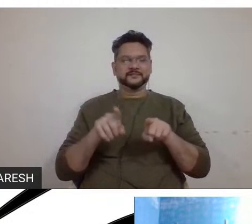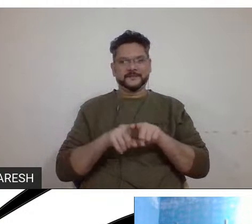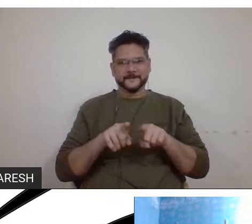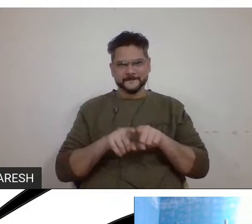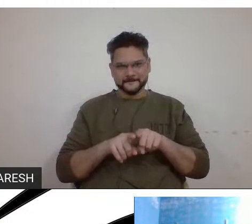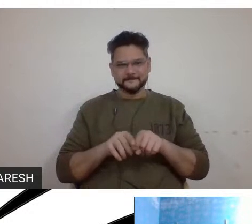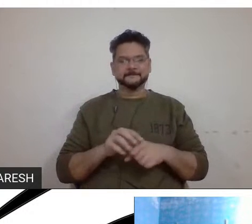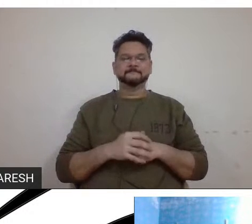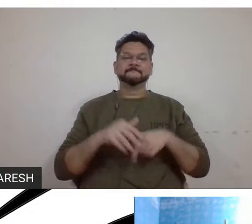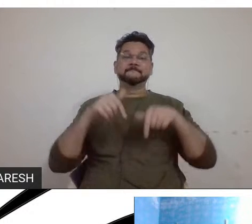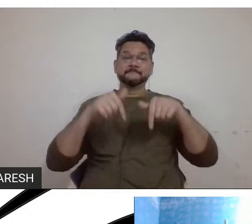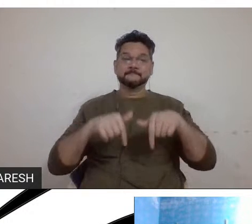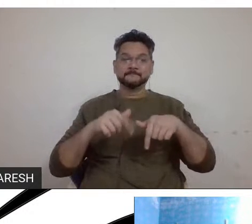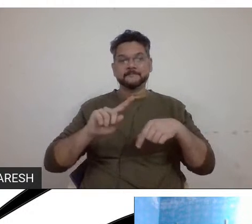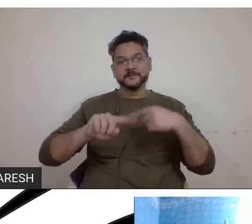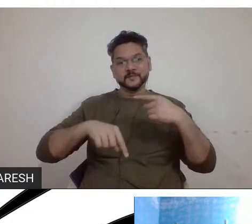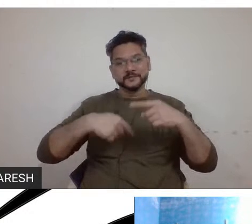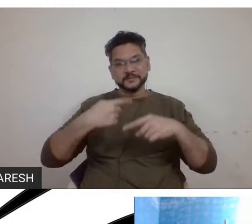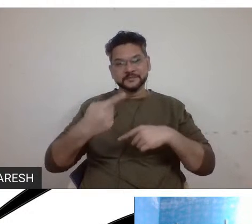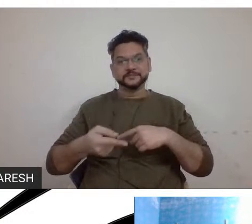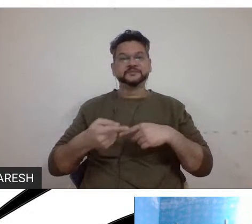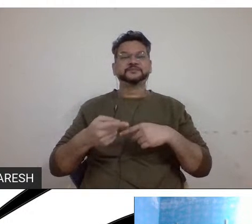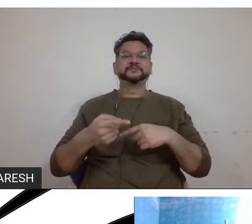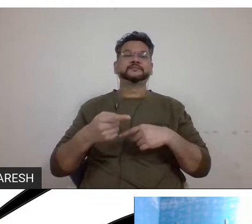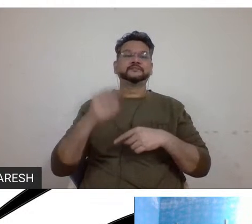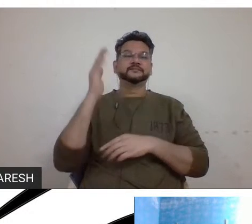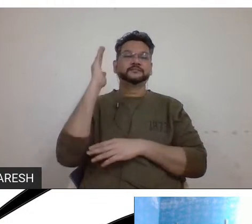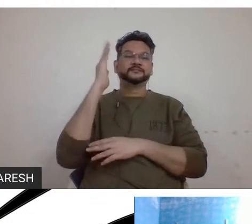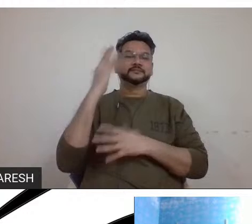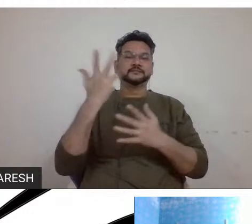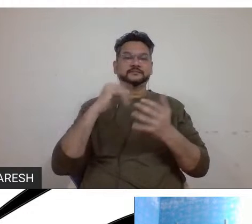speaker, Mr. Samir Nair.